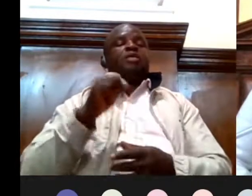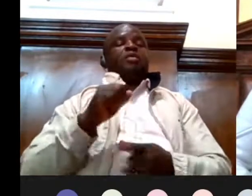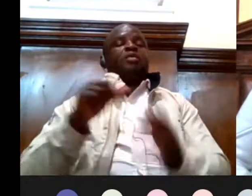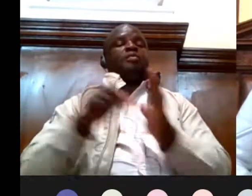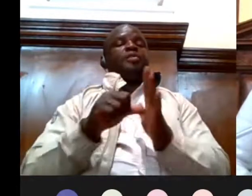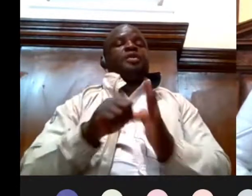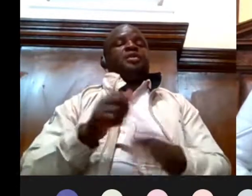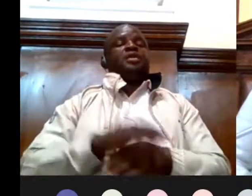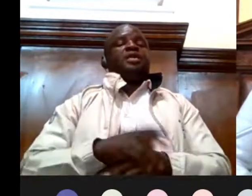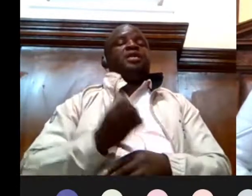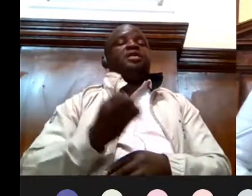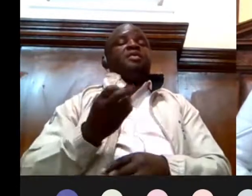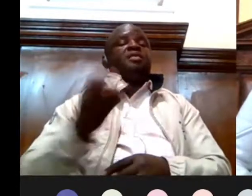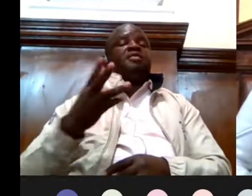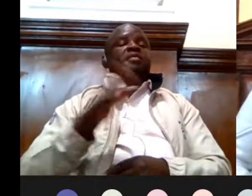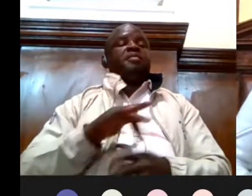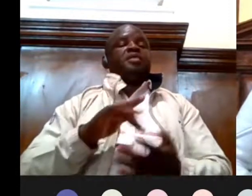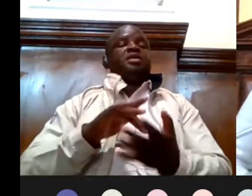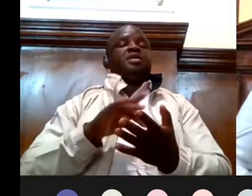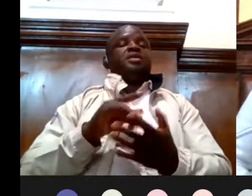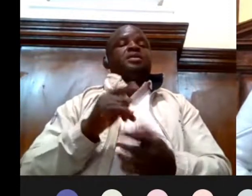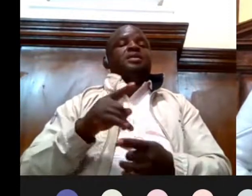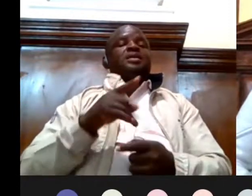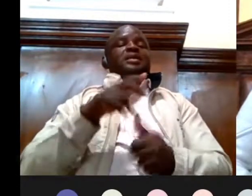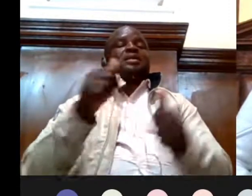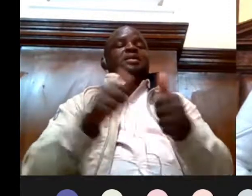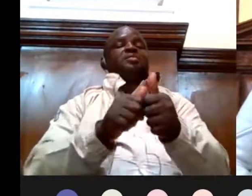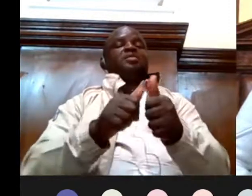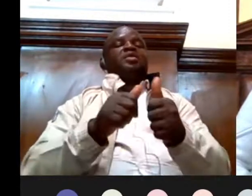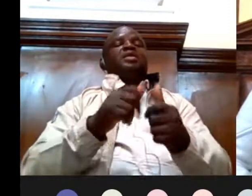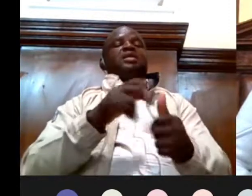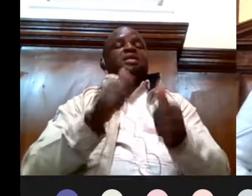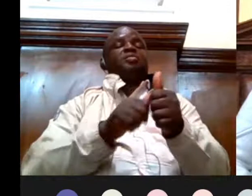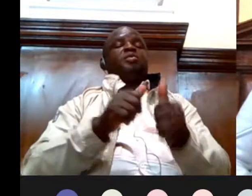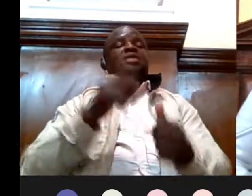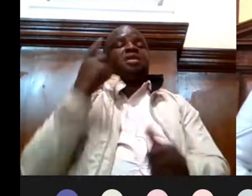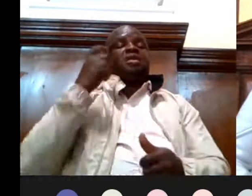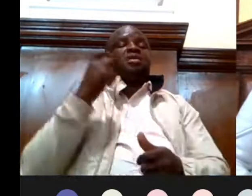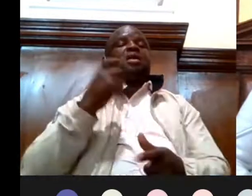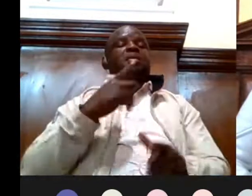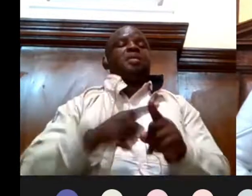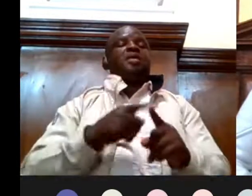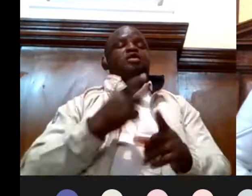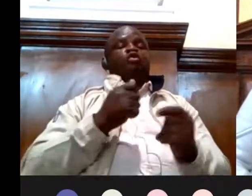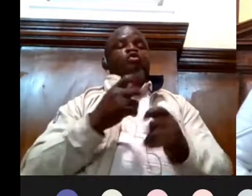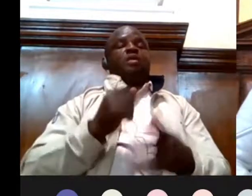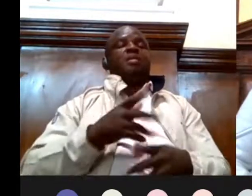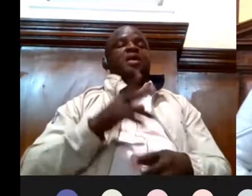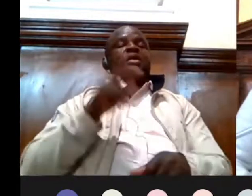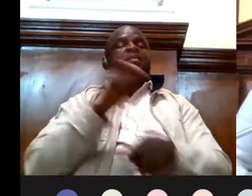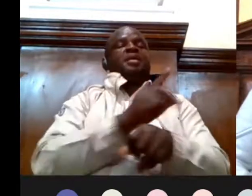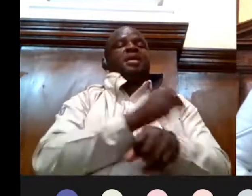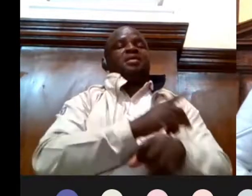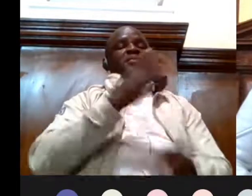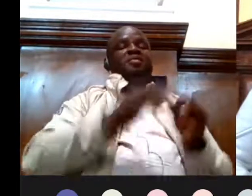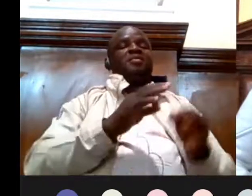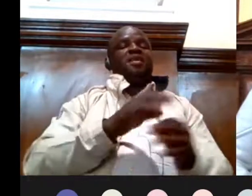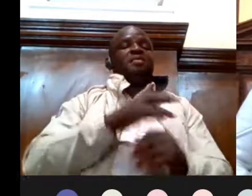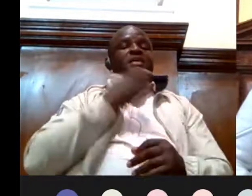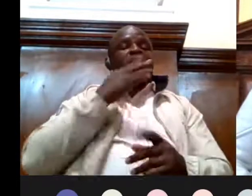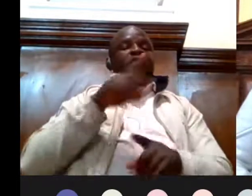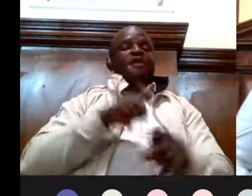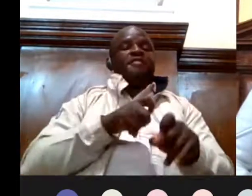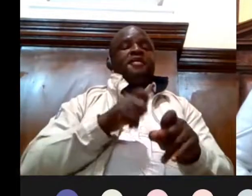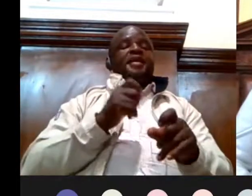only position and allocate the deputy secretary and the treasurers in all political parties. We don't give women